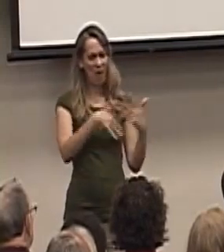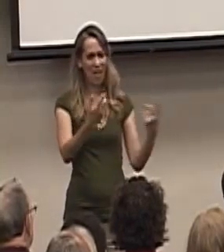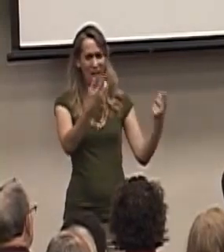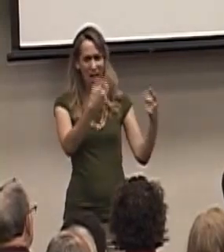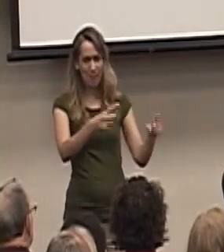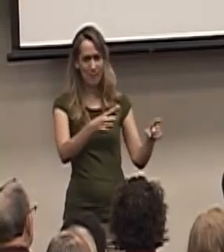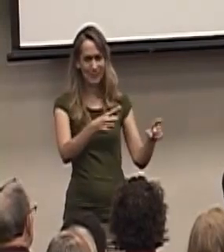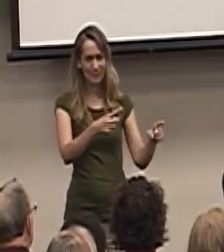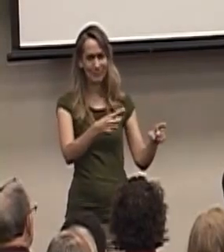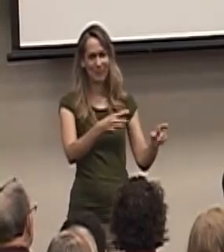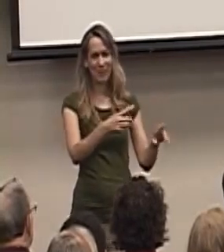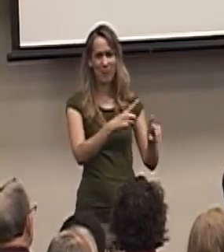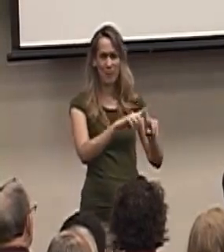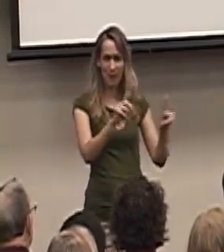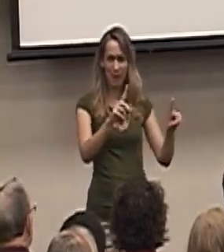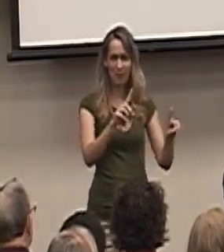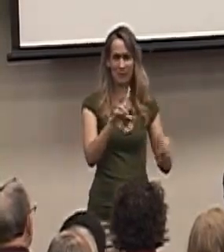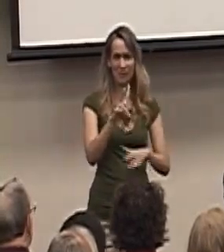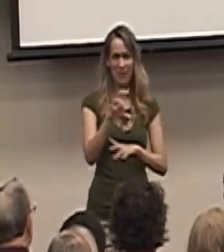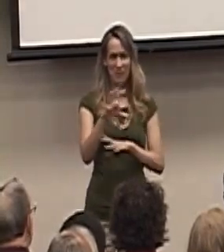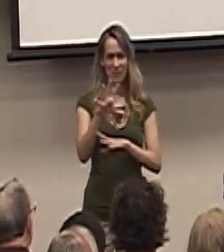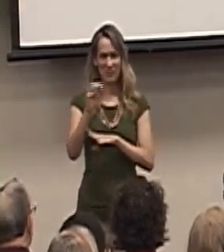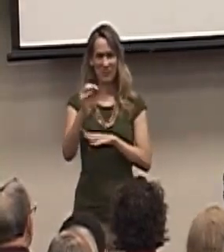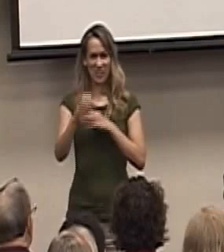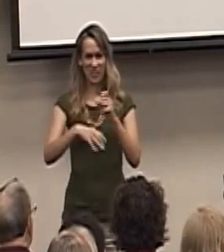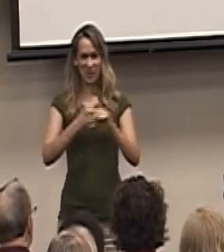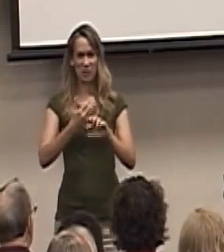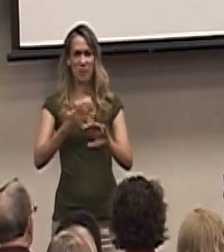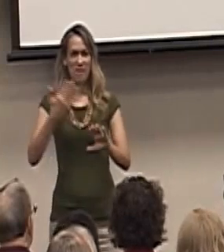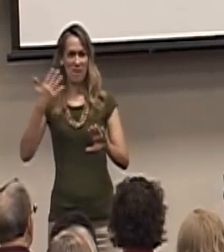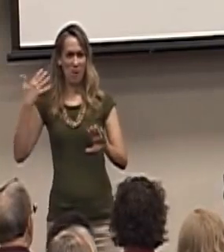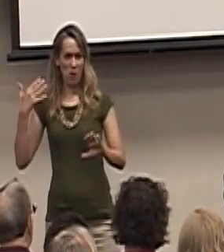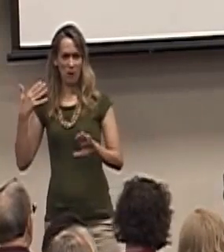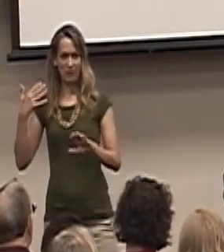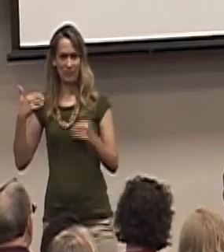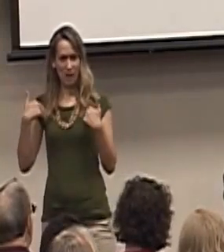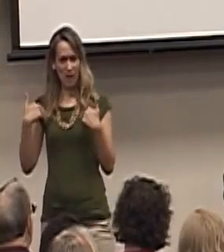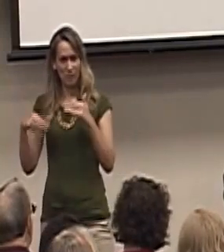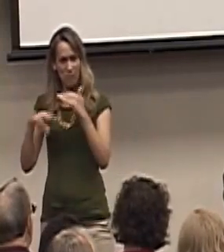years before that, there is a prophet named Hosea.